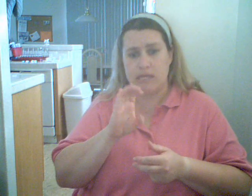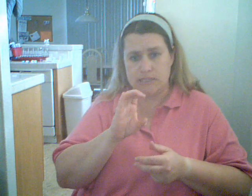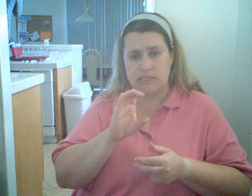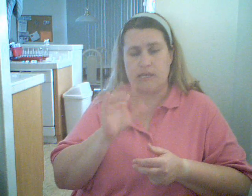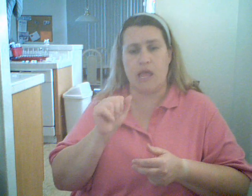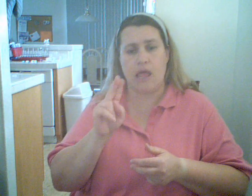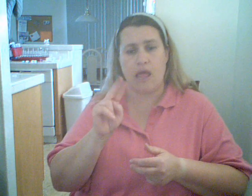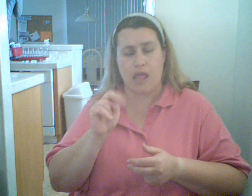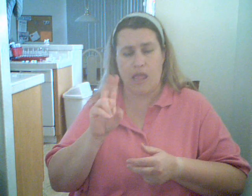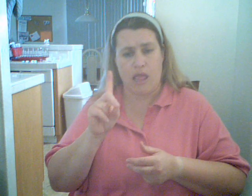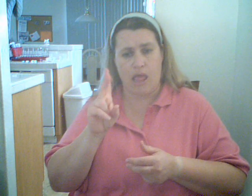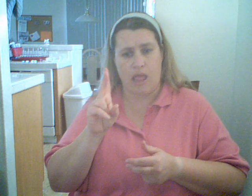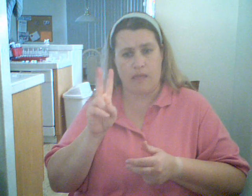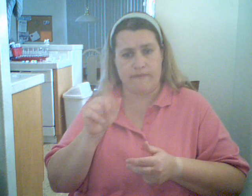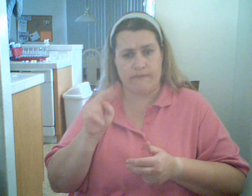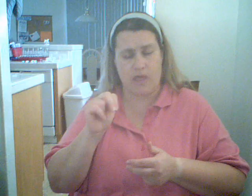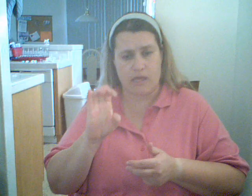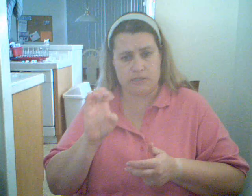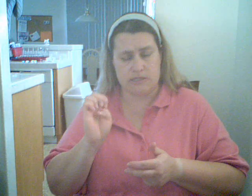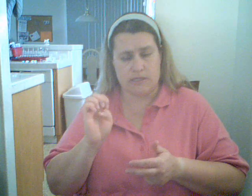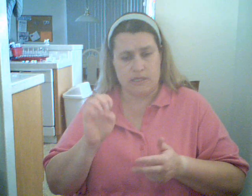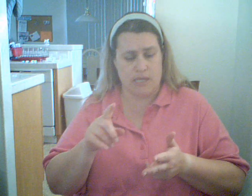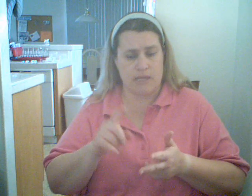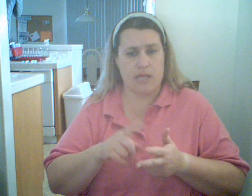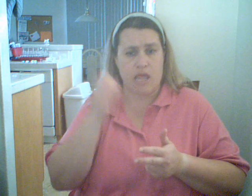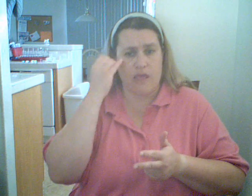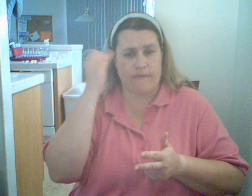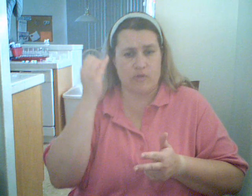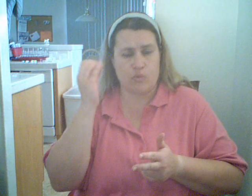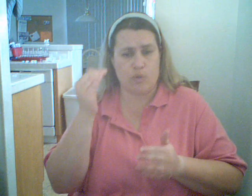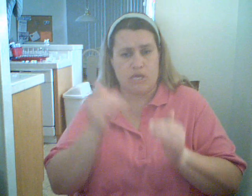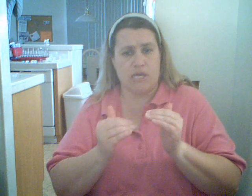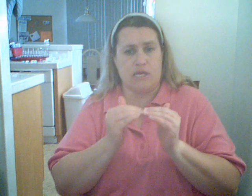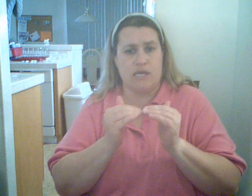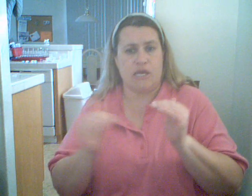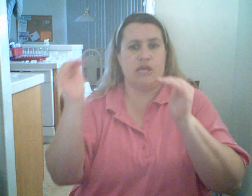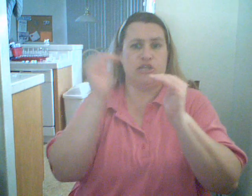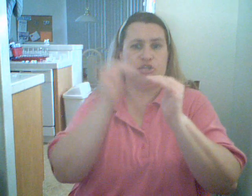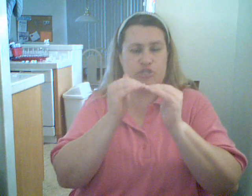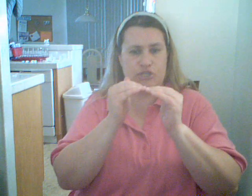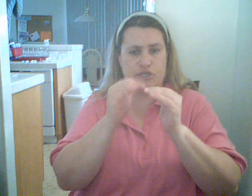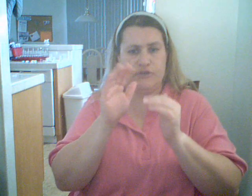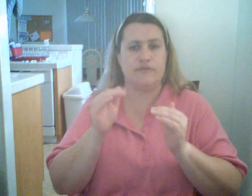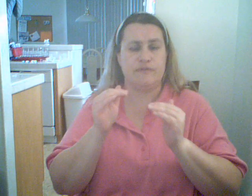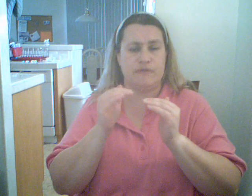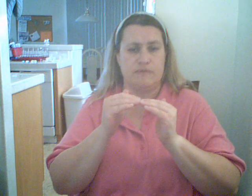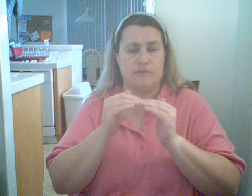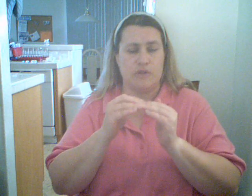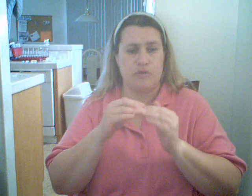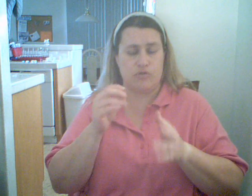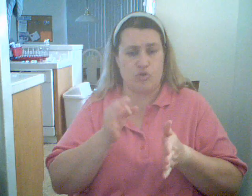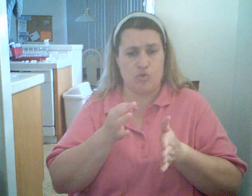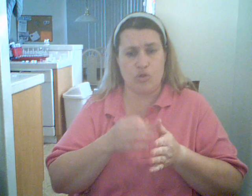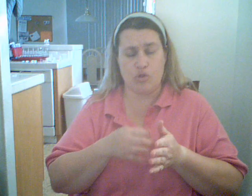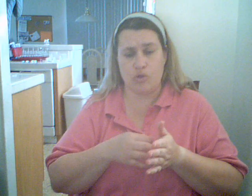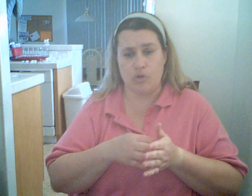you achieve the advanced level, you have passed the NIC knowledge exam, you have scored within a standard